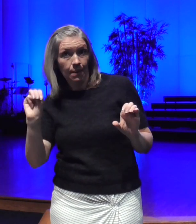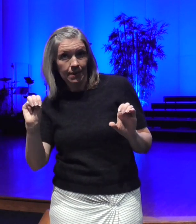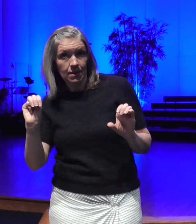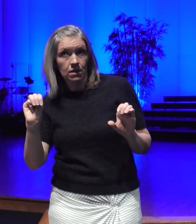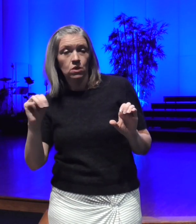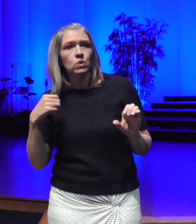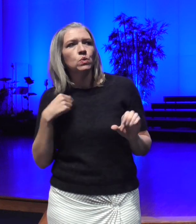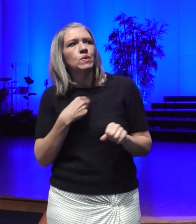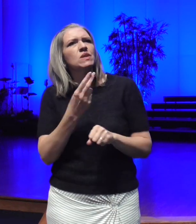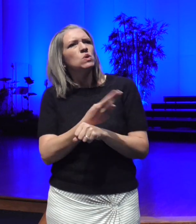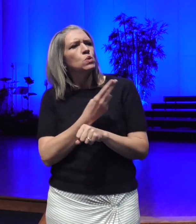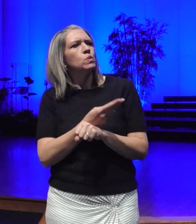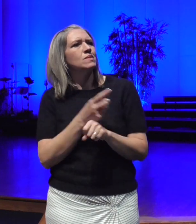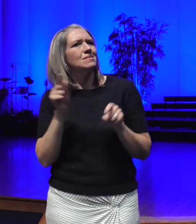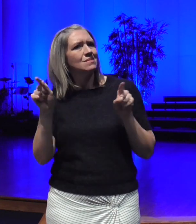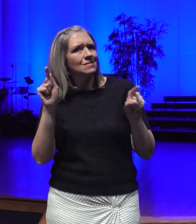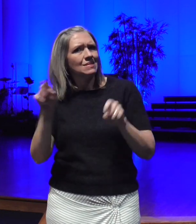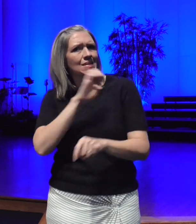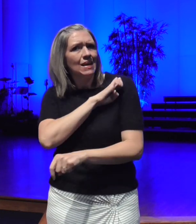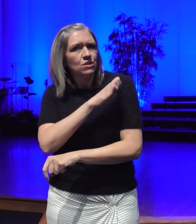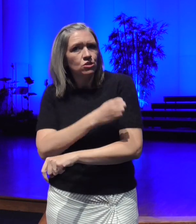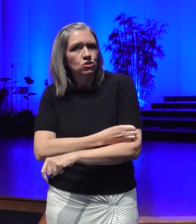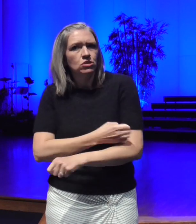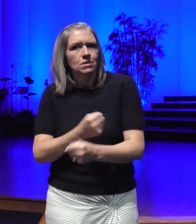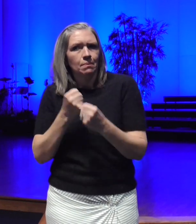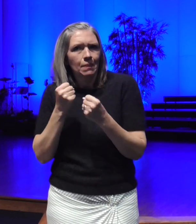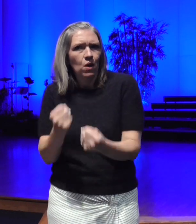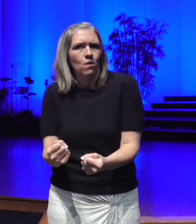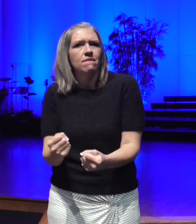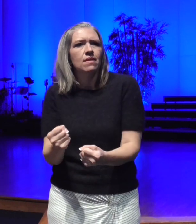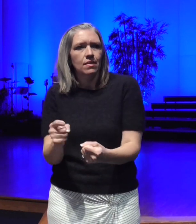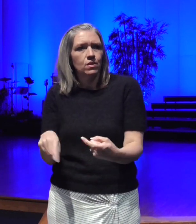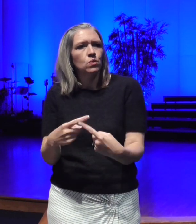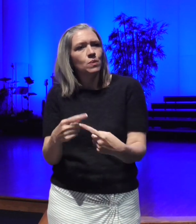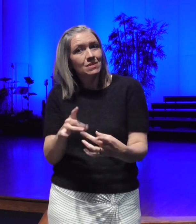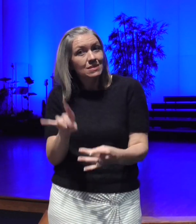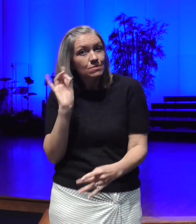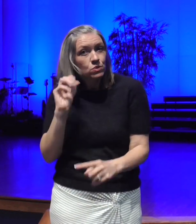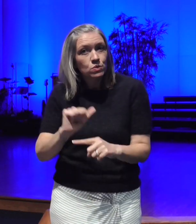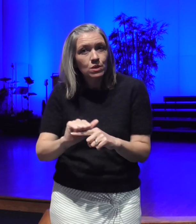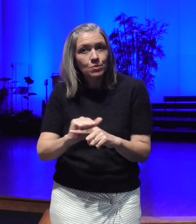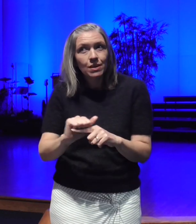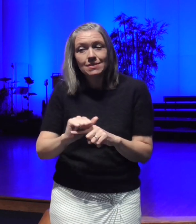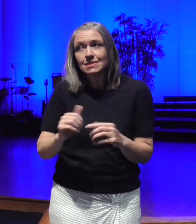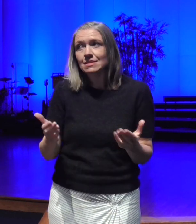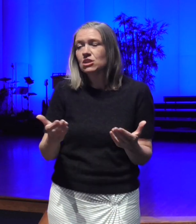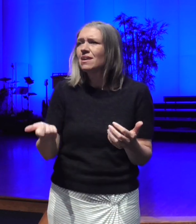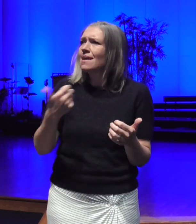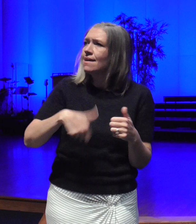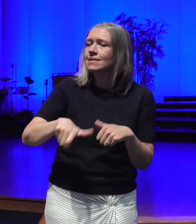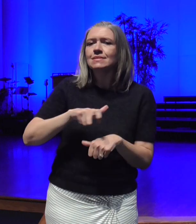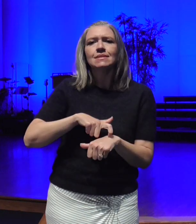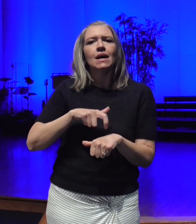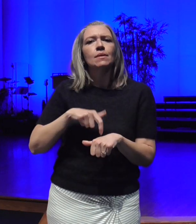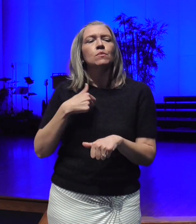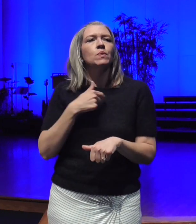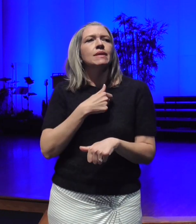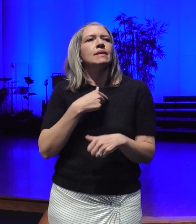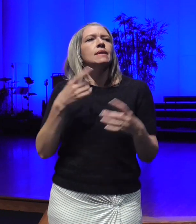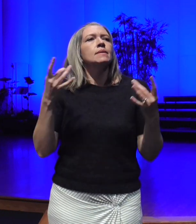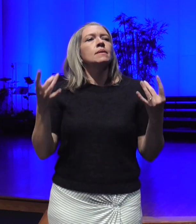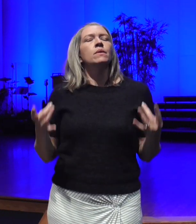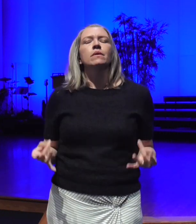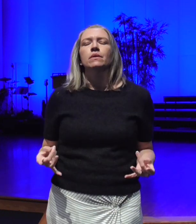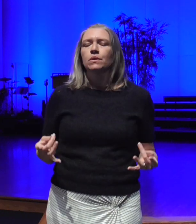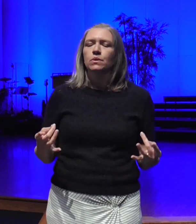we use that energy very powerfully when we do spiritual practice here. Anytime we meditate and we